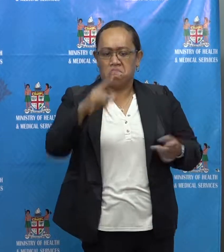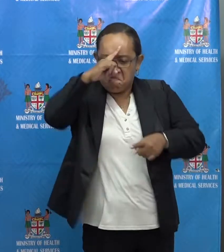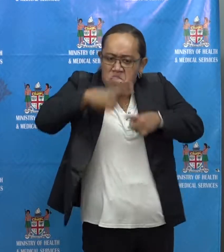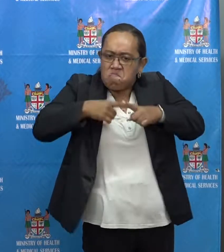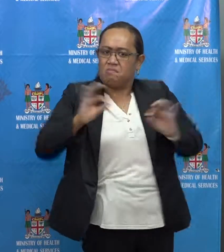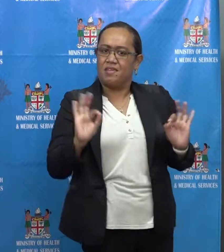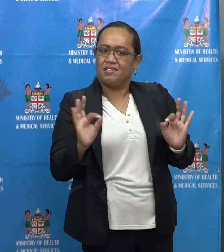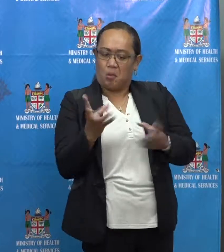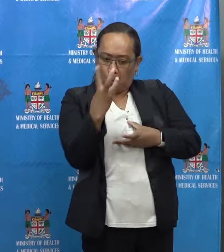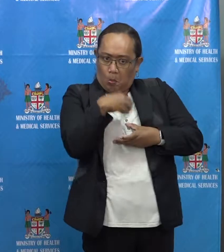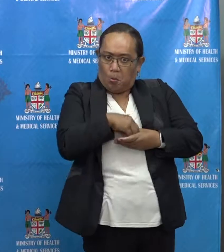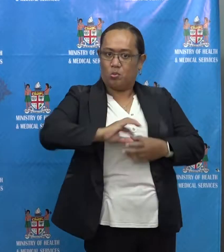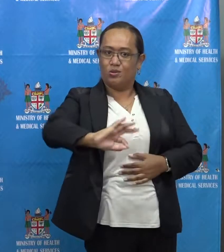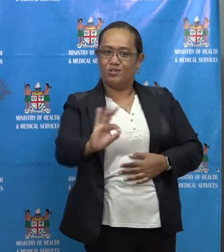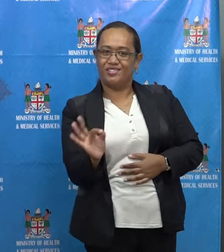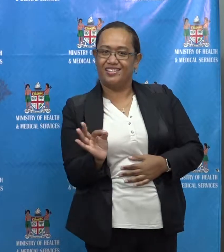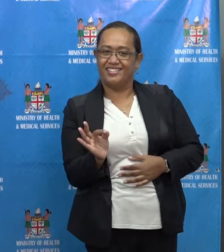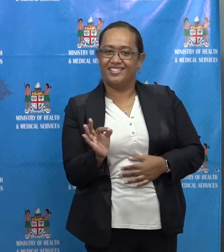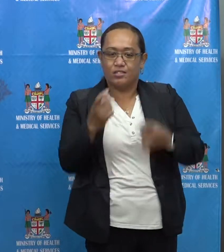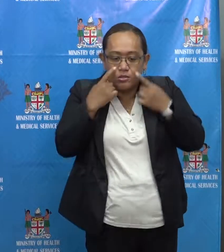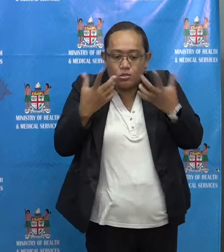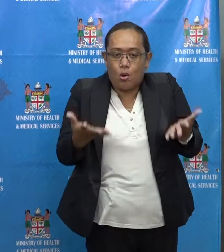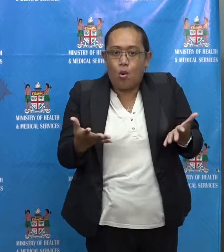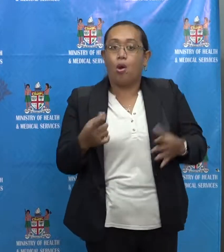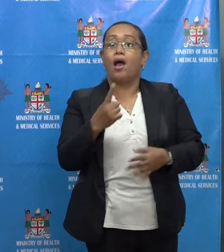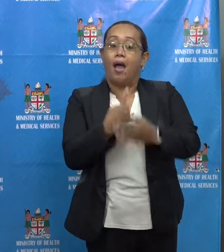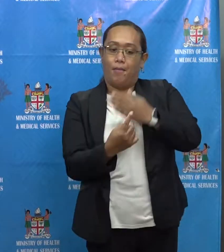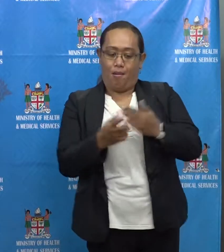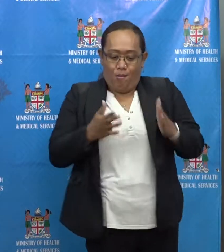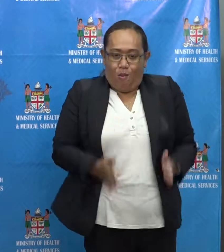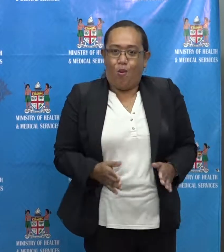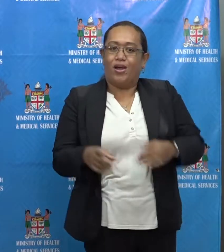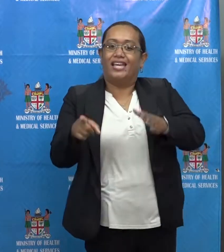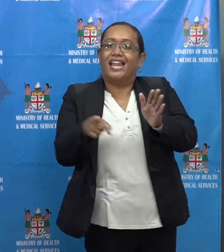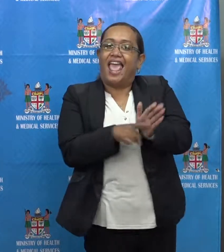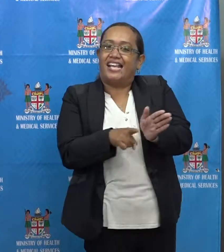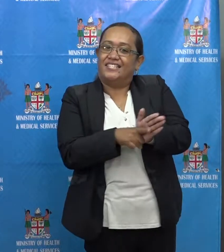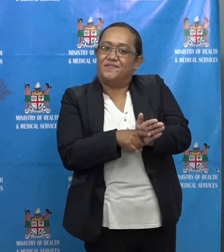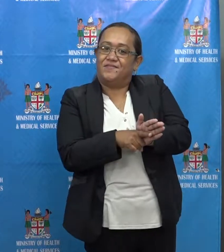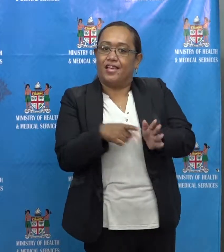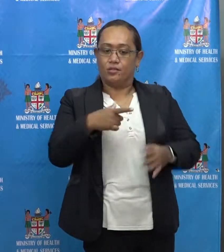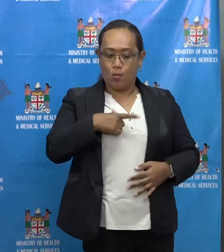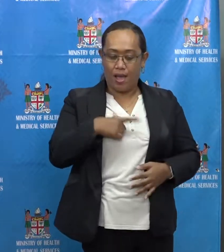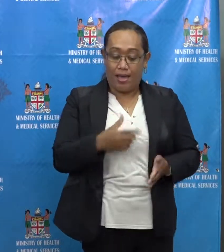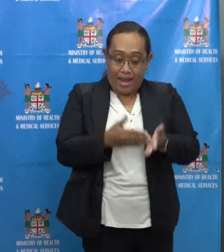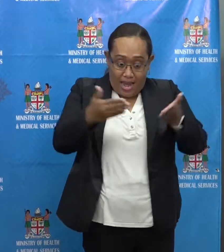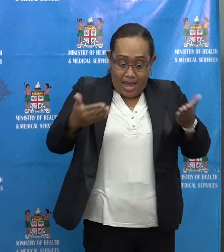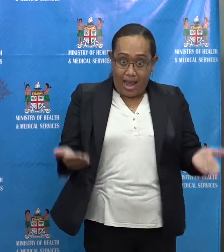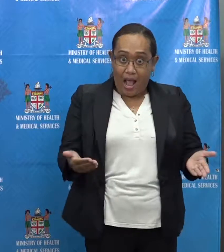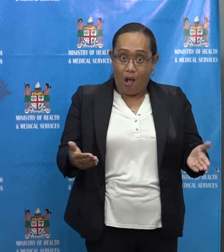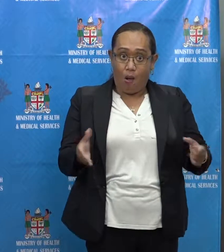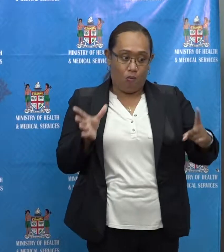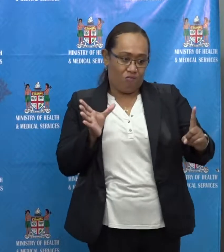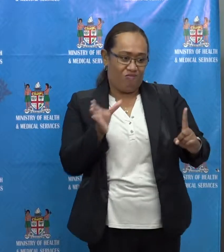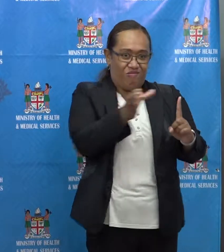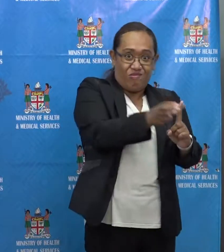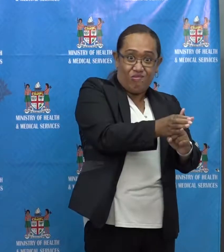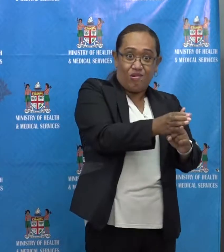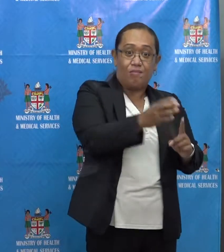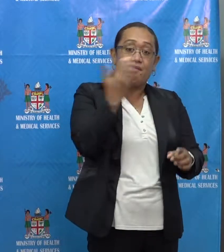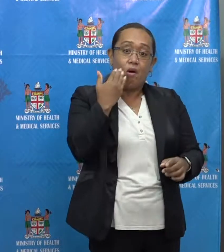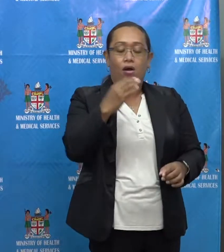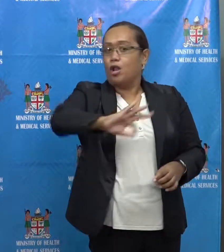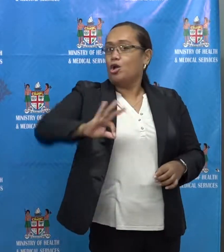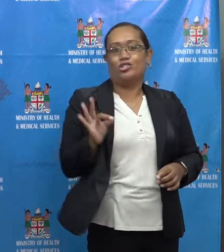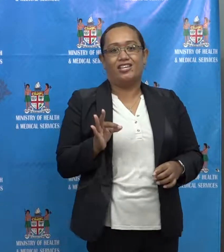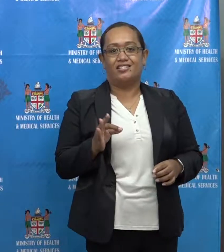time and were negative in the first test when they were entered into quarantine. It is only